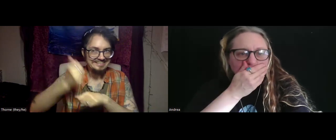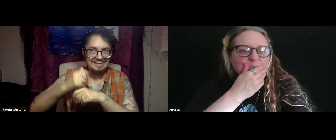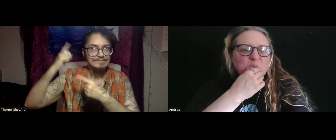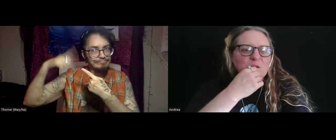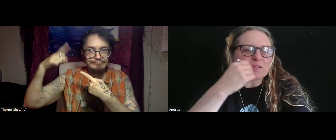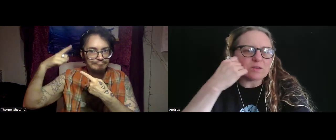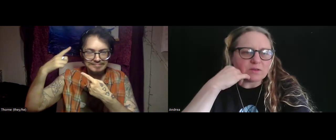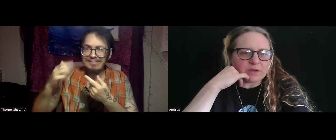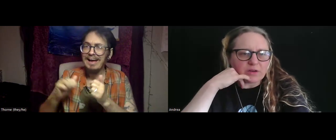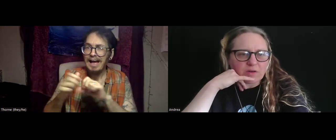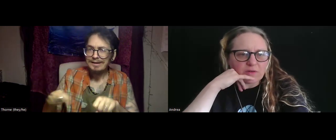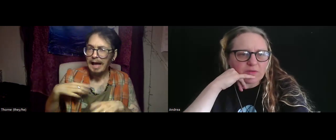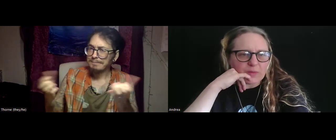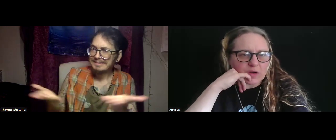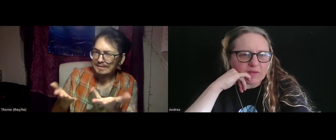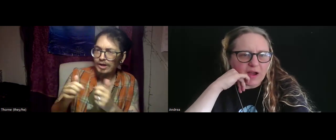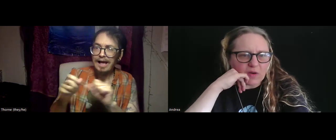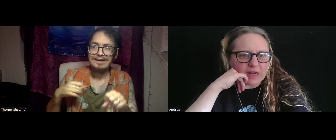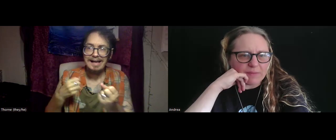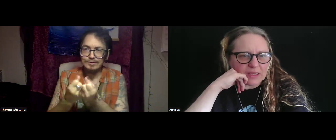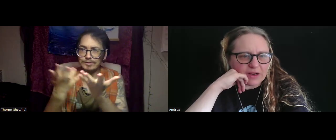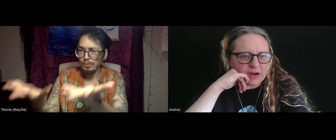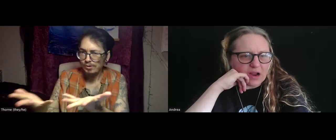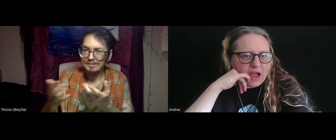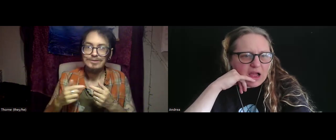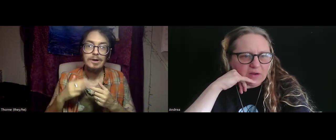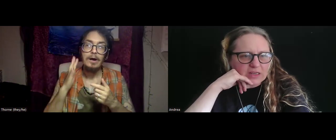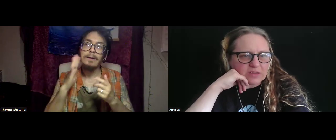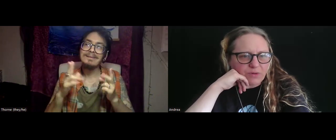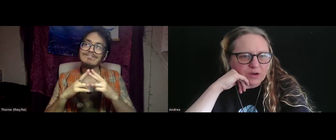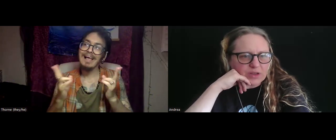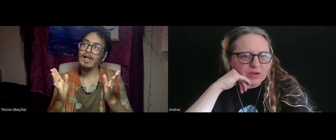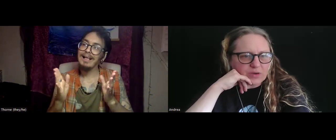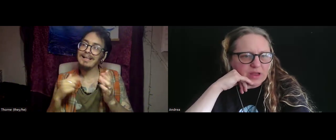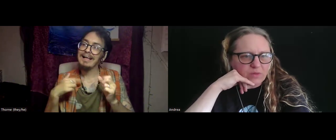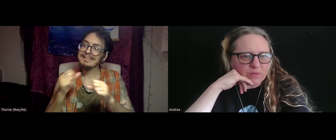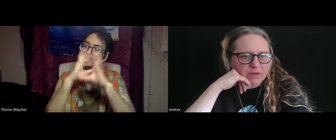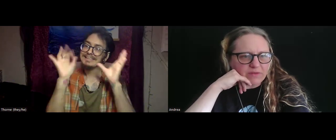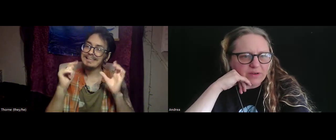the mental, framework of how can I be here? How can I support you? And it would be